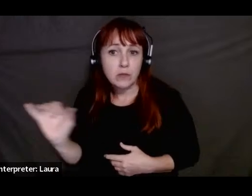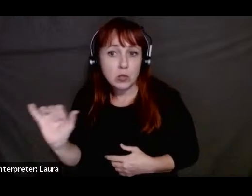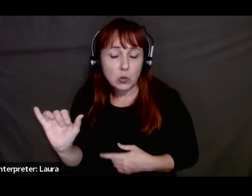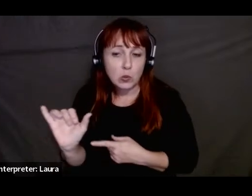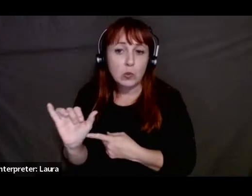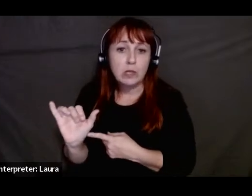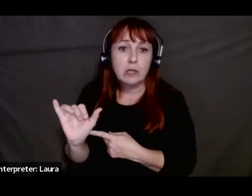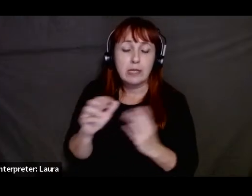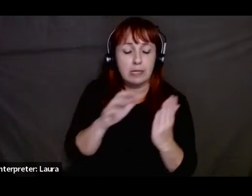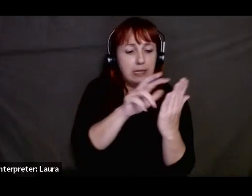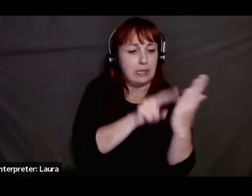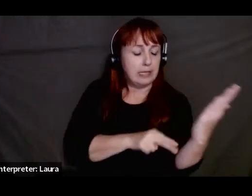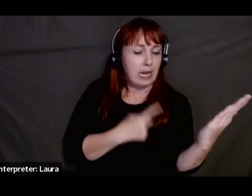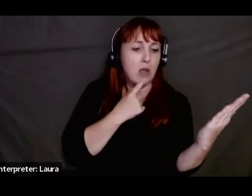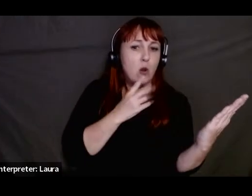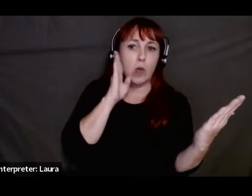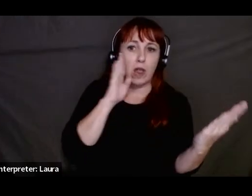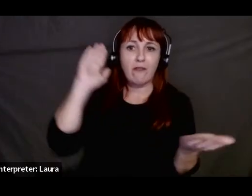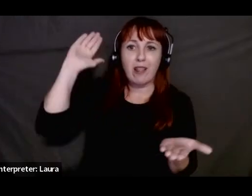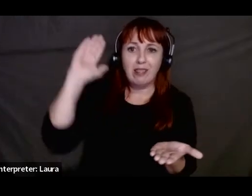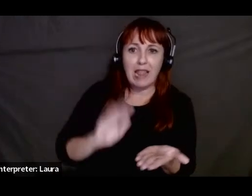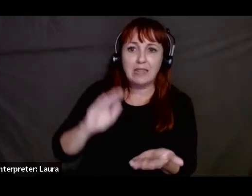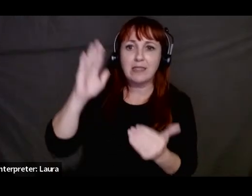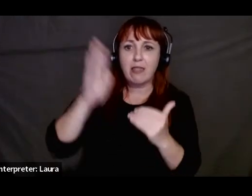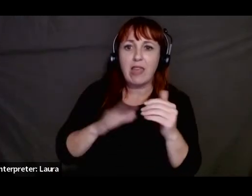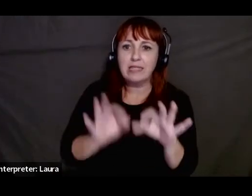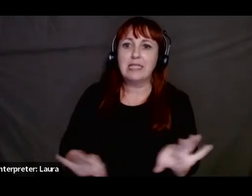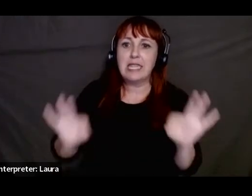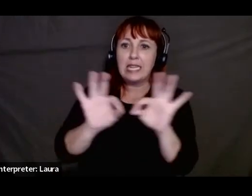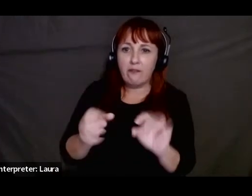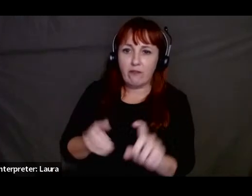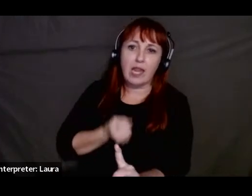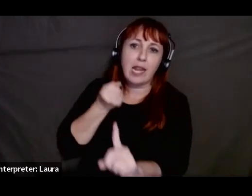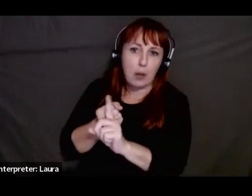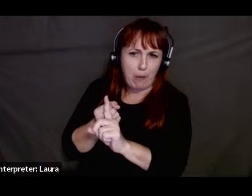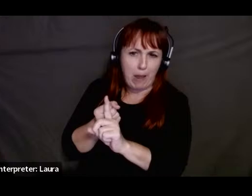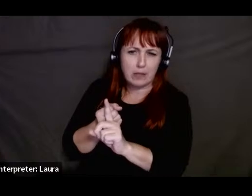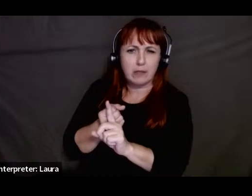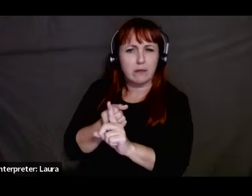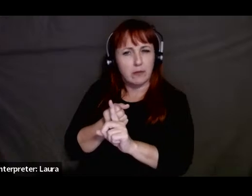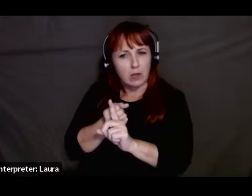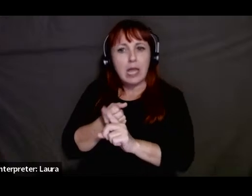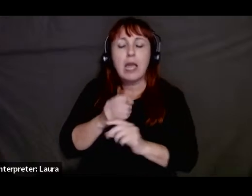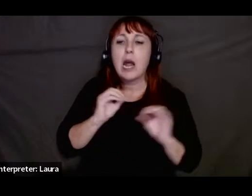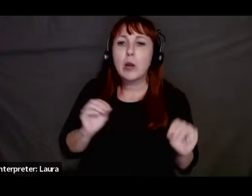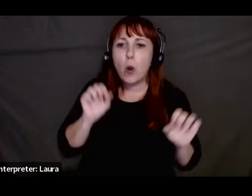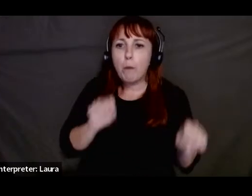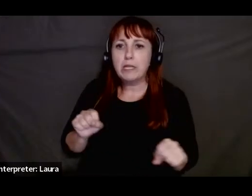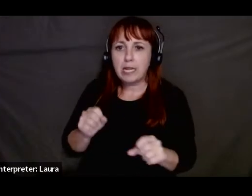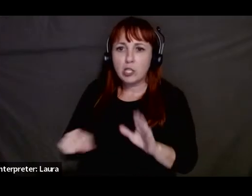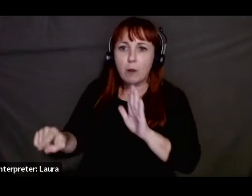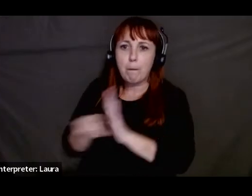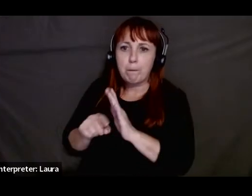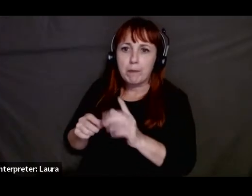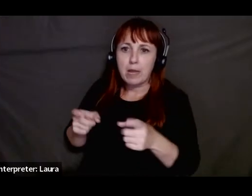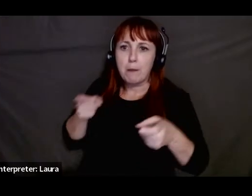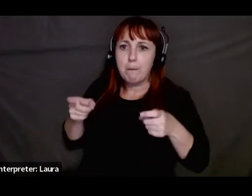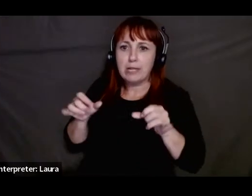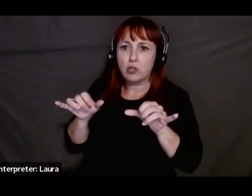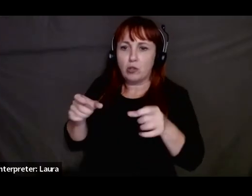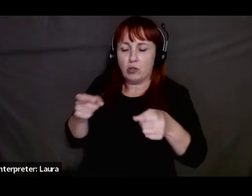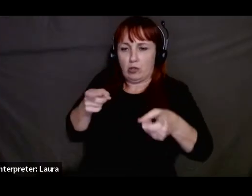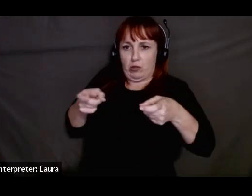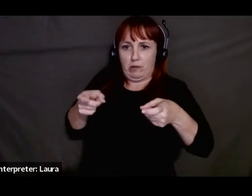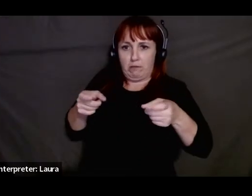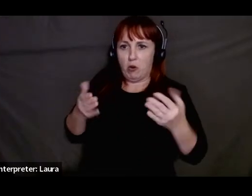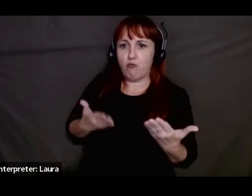have, or this would have a less than significant impact and does not have any potential mitigation measures recommended. Within